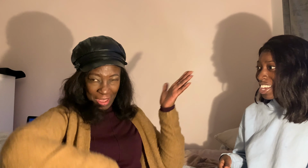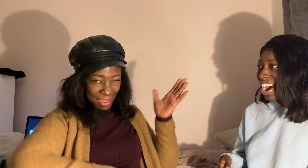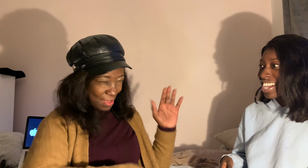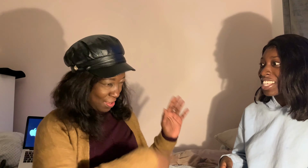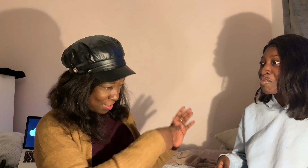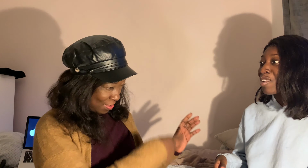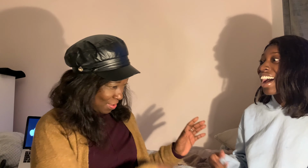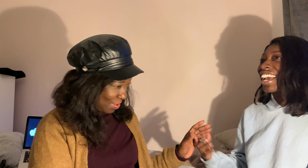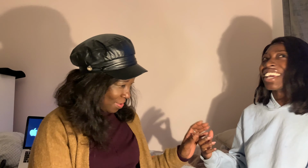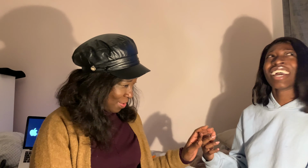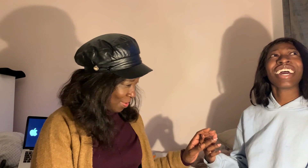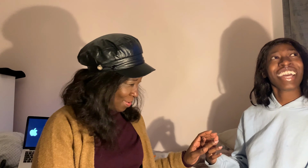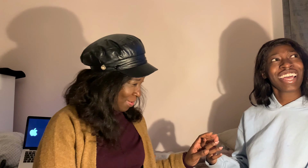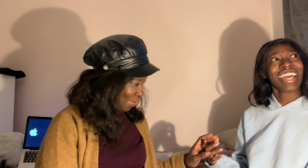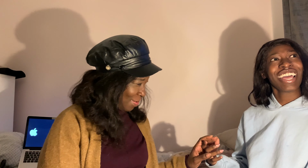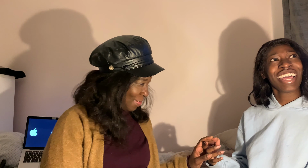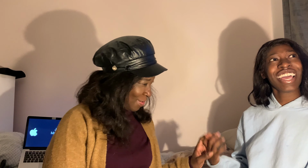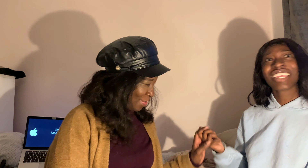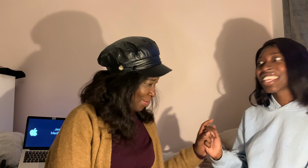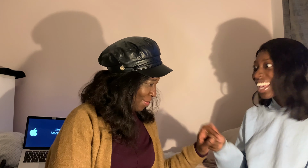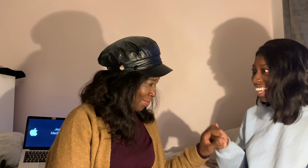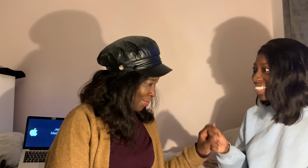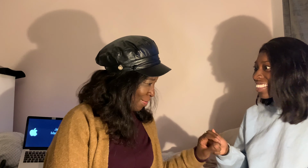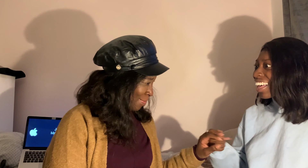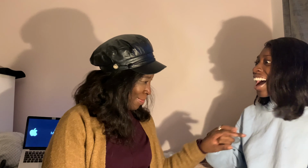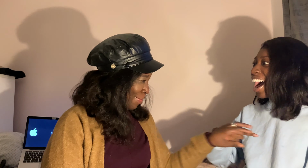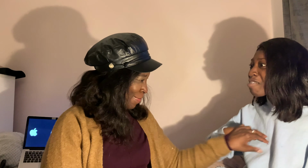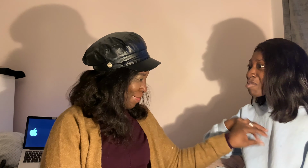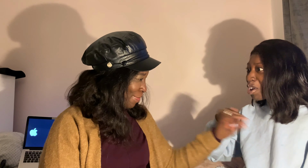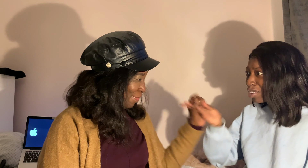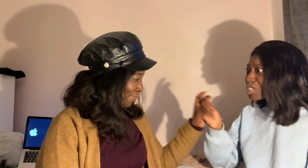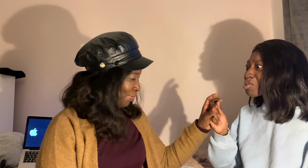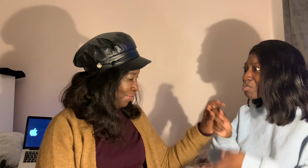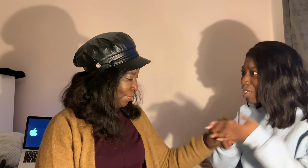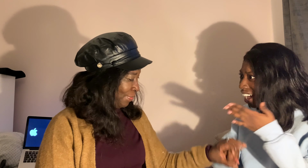I said buy. Yes, I'm going to buy.